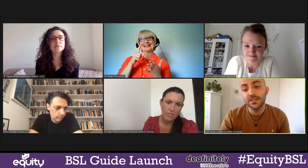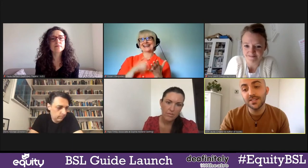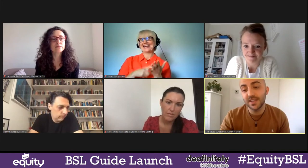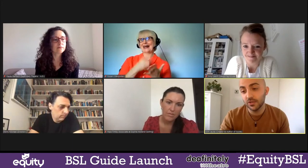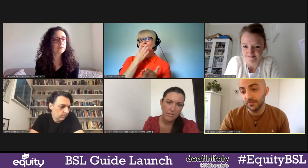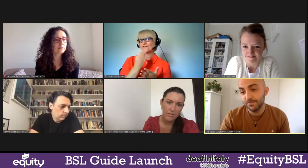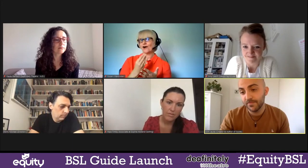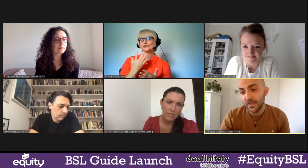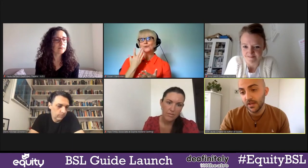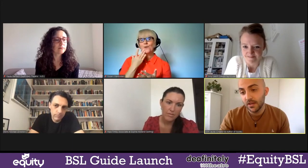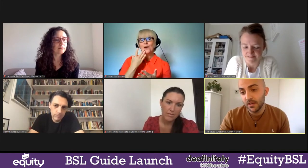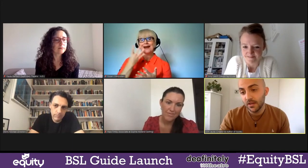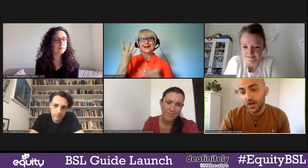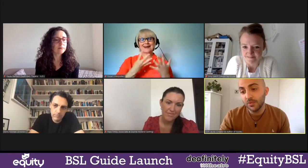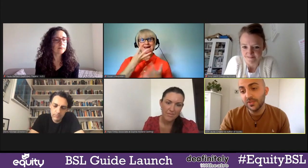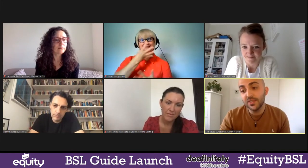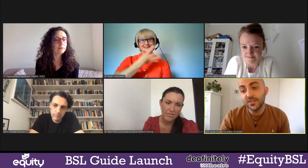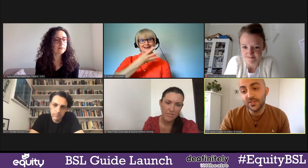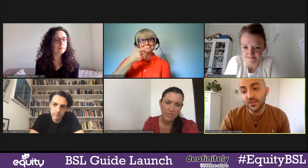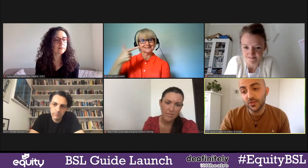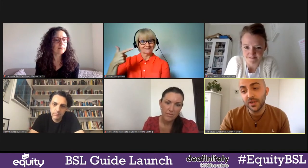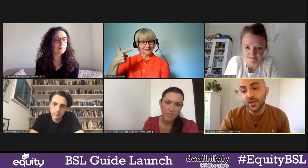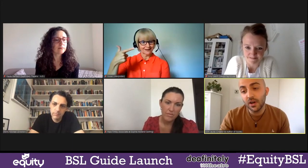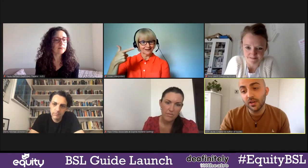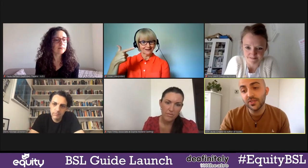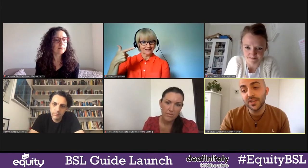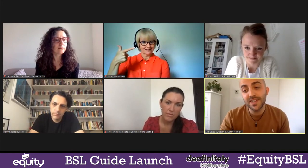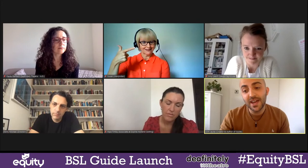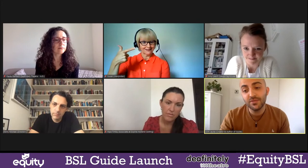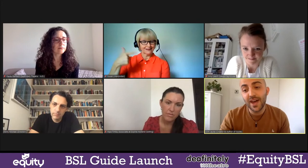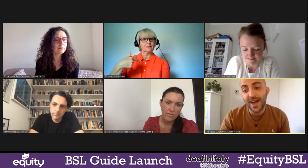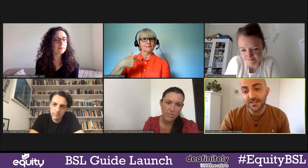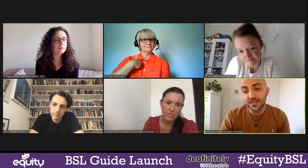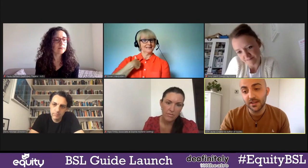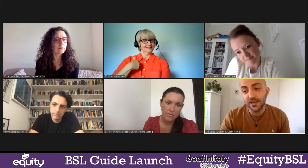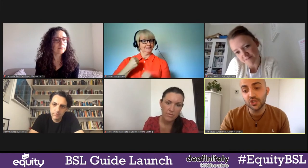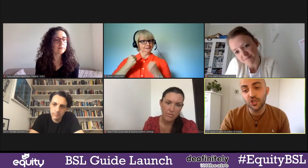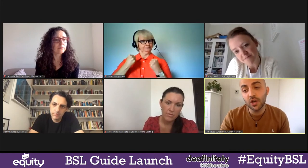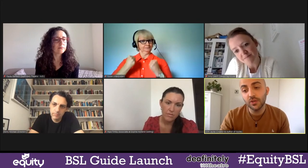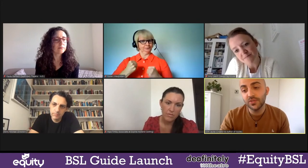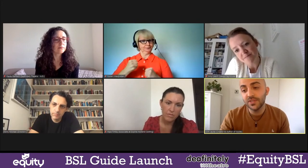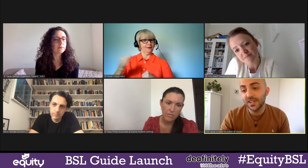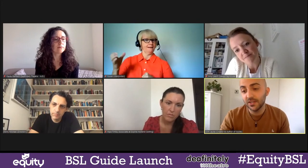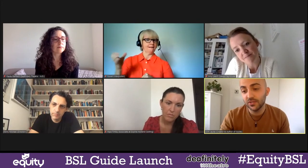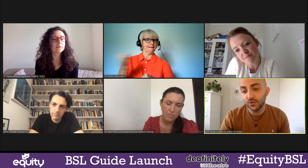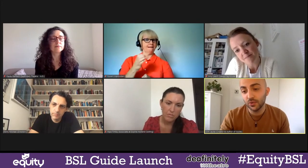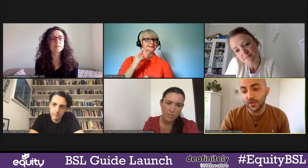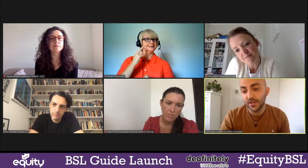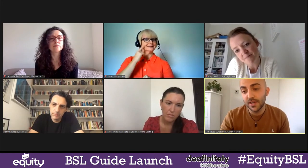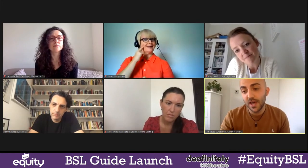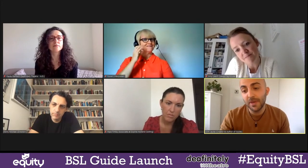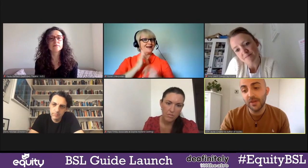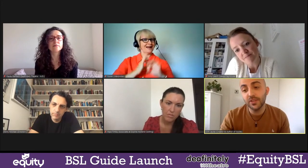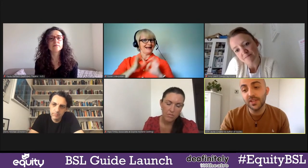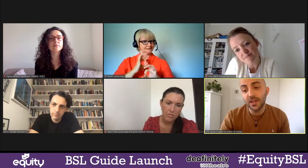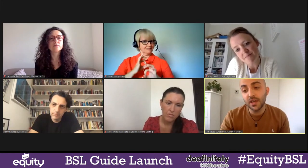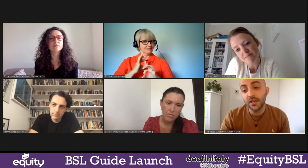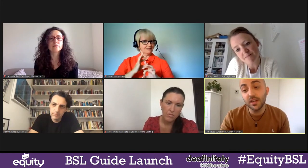1997. I was insistent we cast a deaf actor in a Charles Dickens story about a young